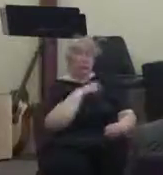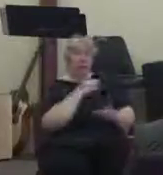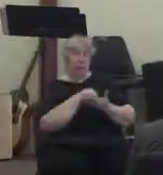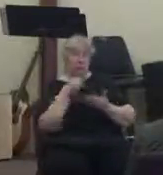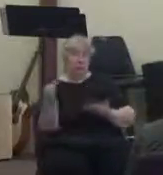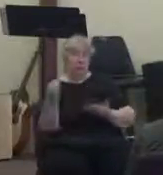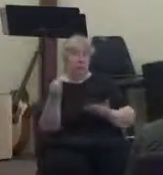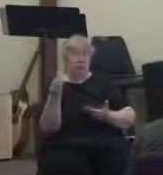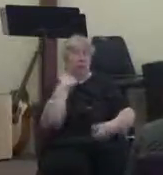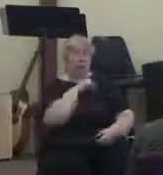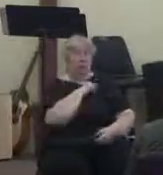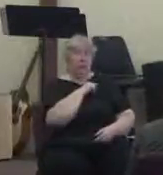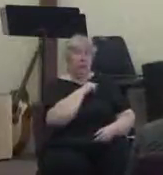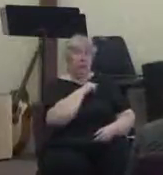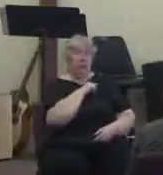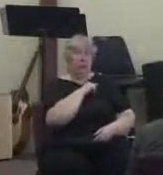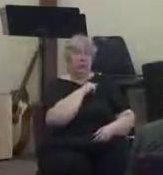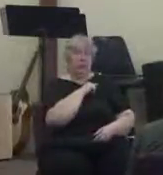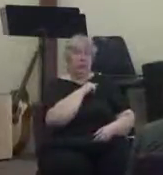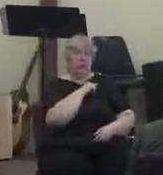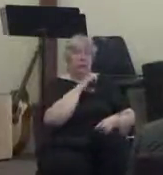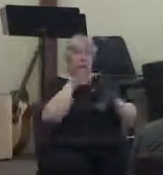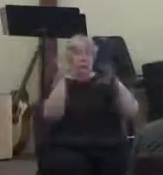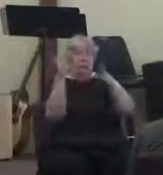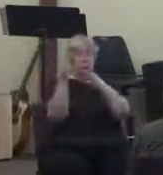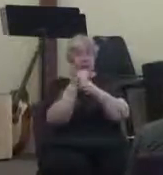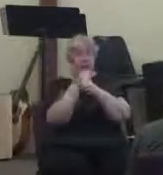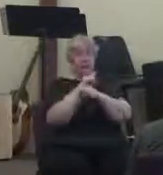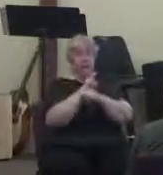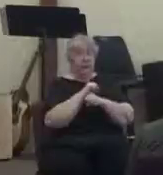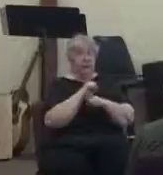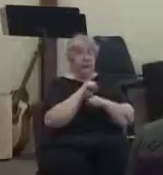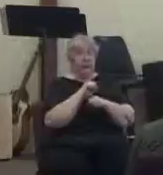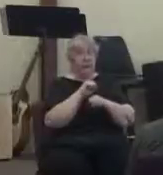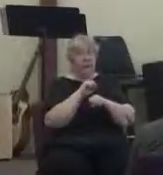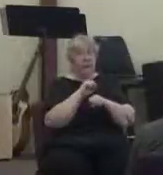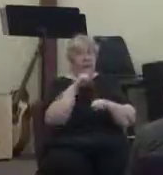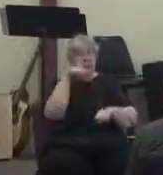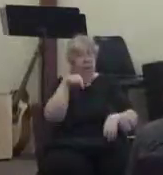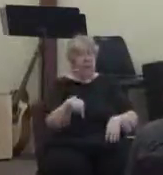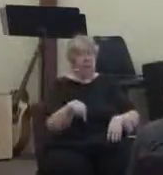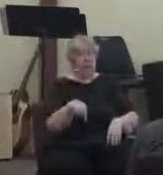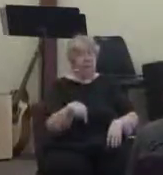to go up and take that thing down Saturday. Rex